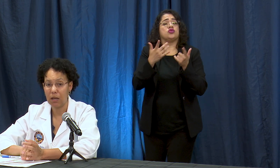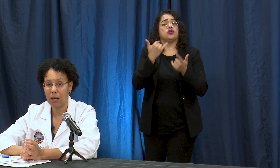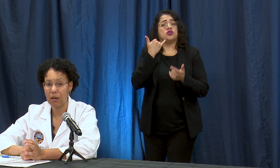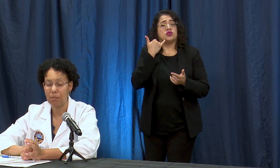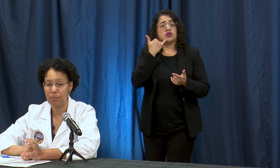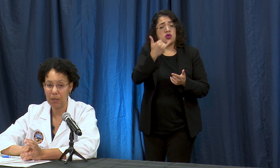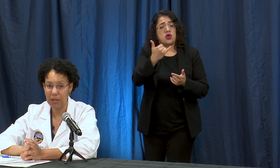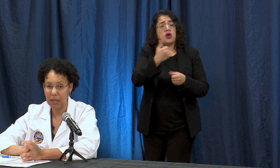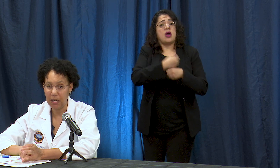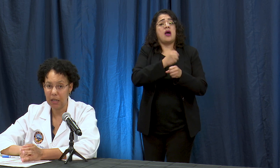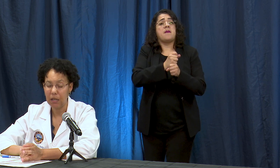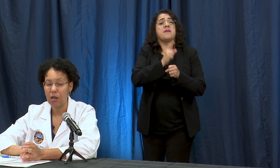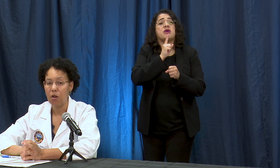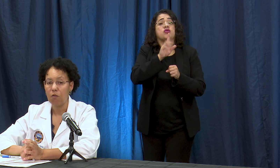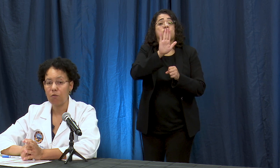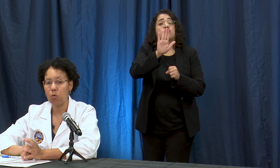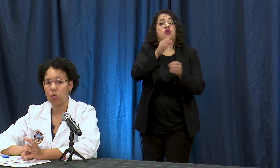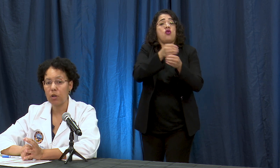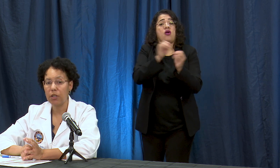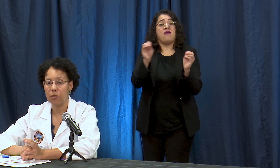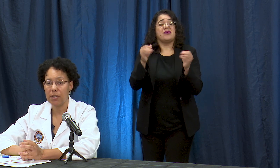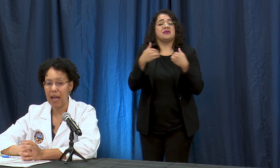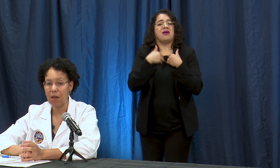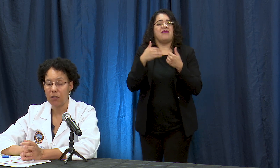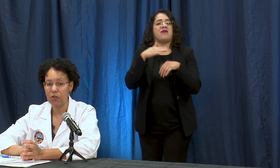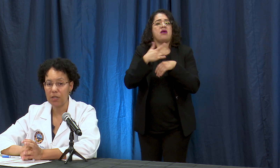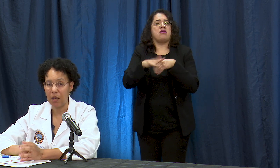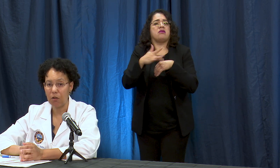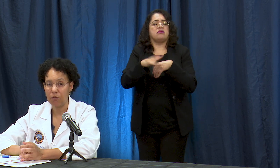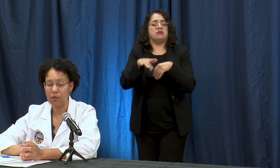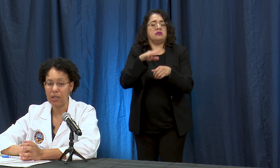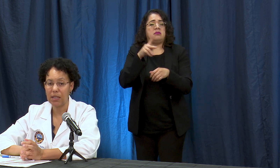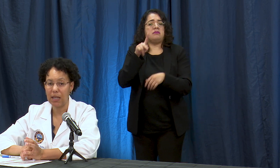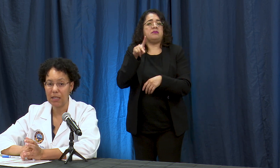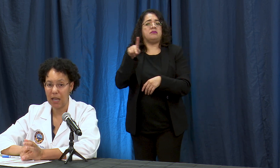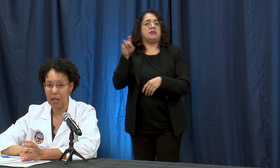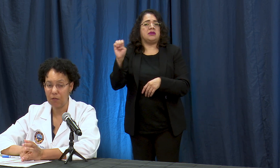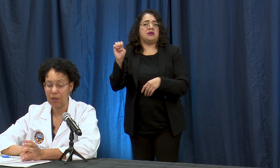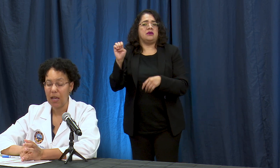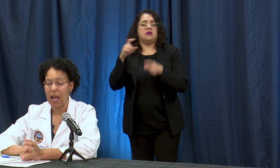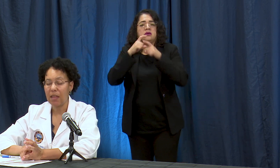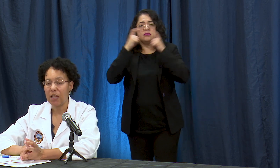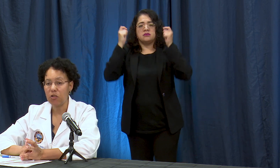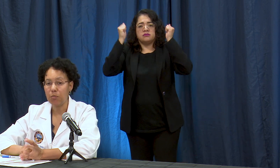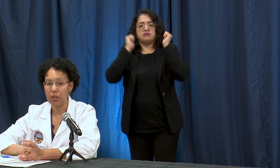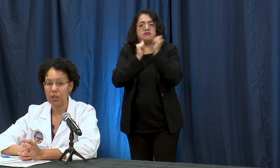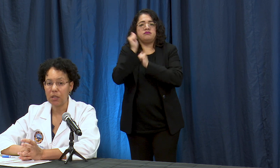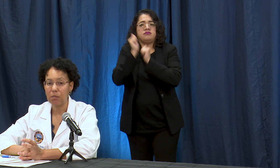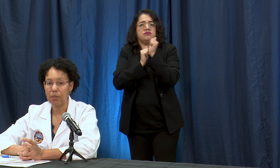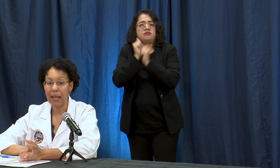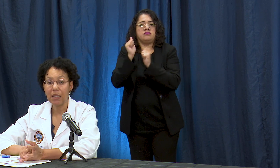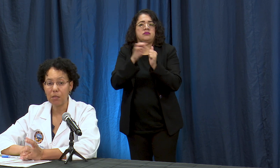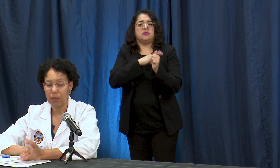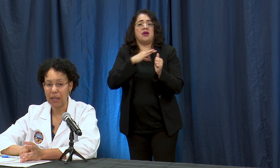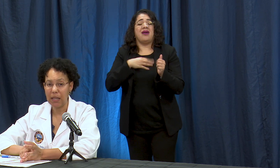enough PPE for your staff and yourself to stay safe, and that you put plans in place